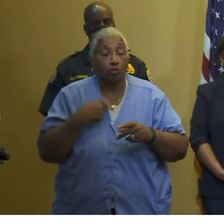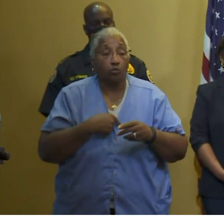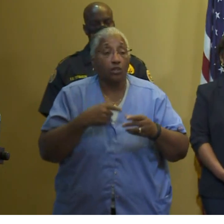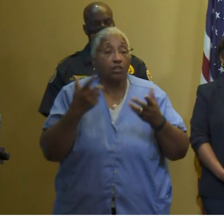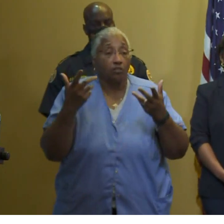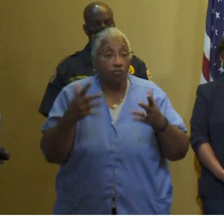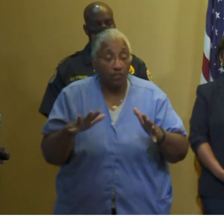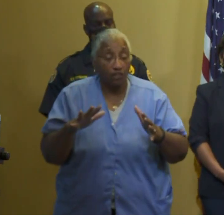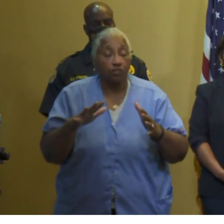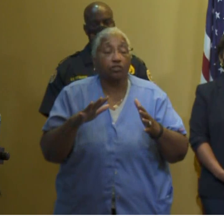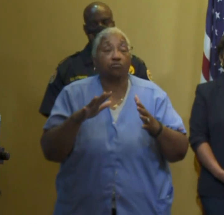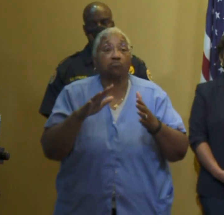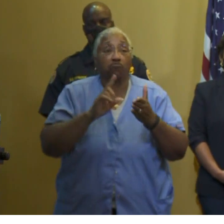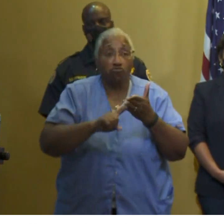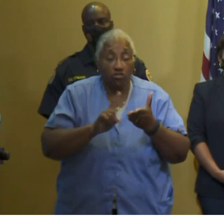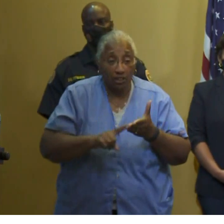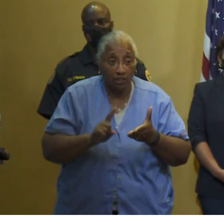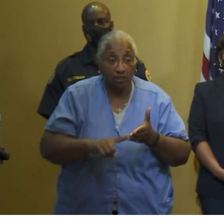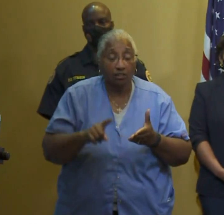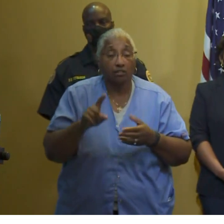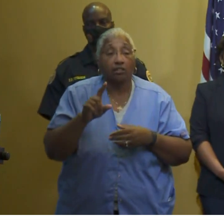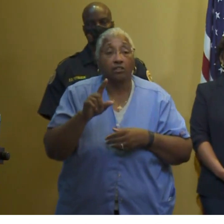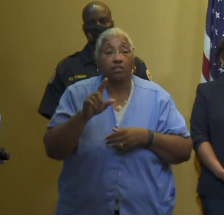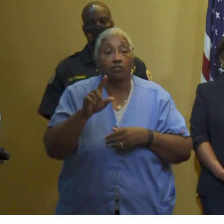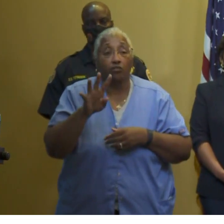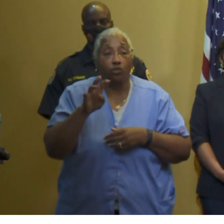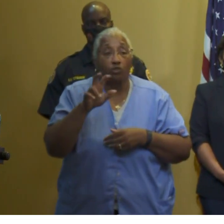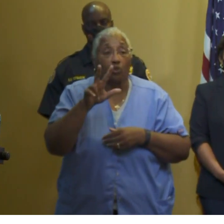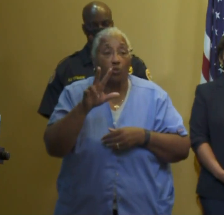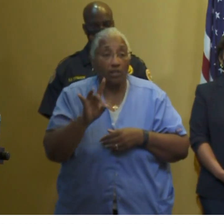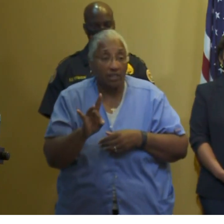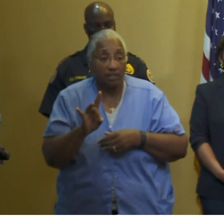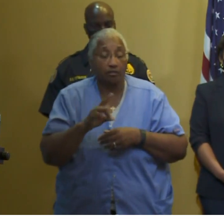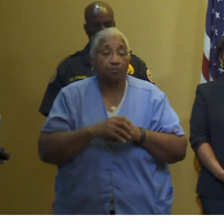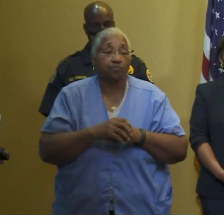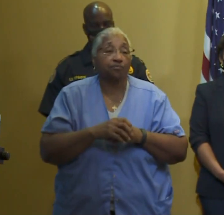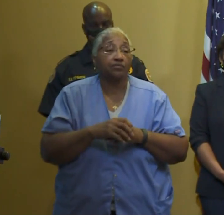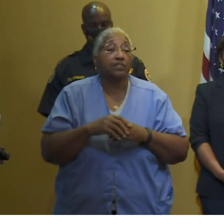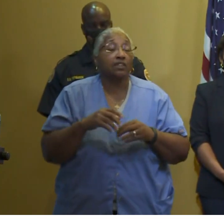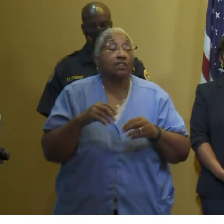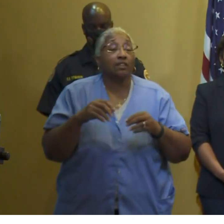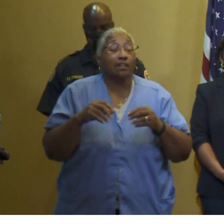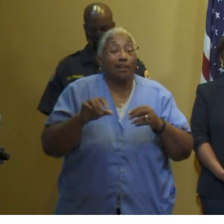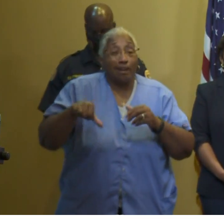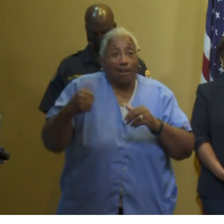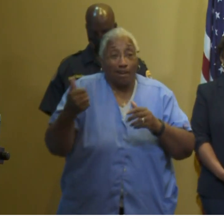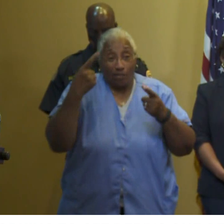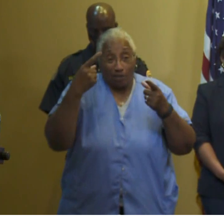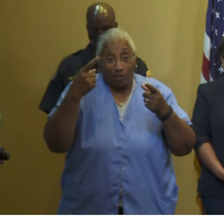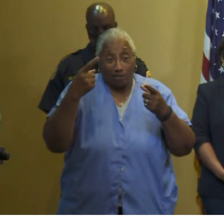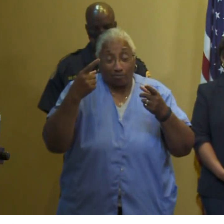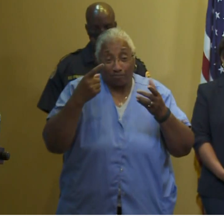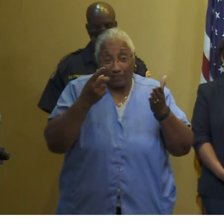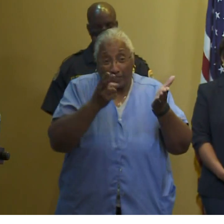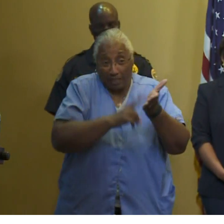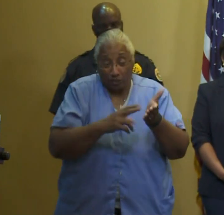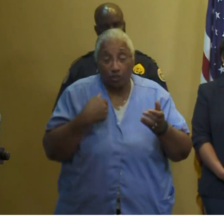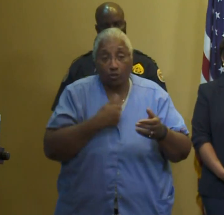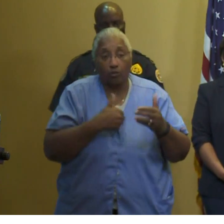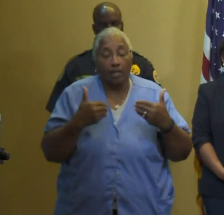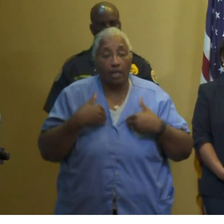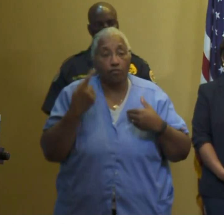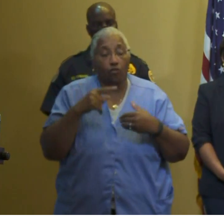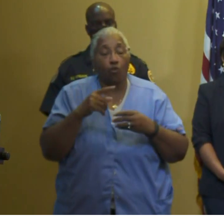on 138 of them. That number climbed about 50 over the weekend. A supplemental contract is currently advertised for emergency